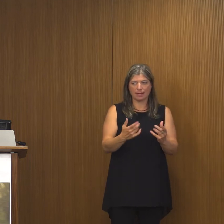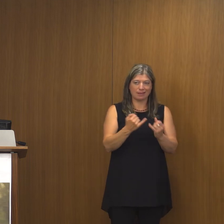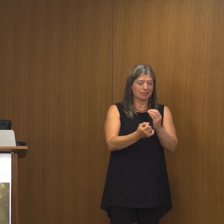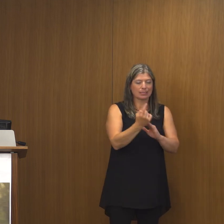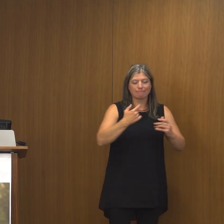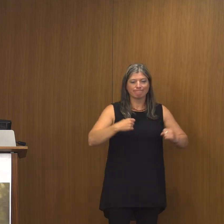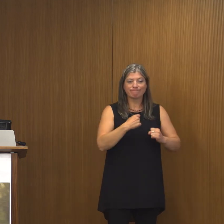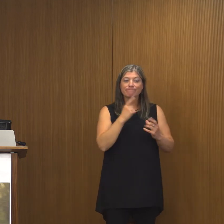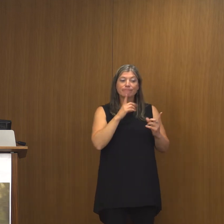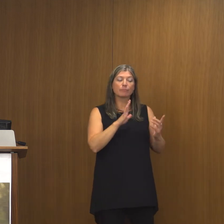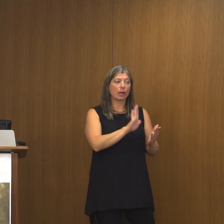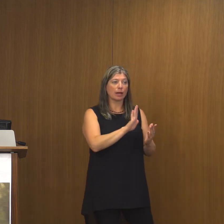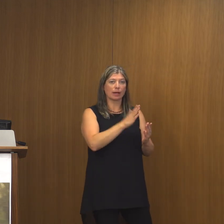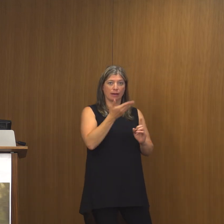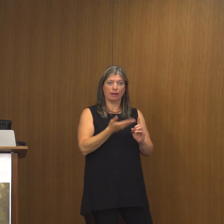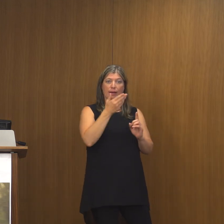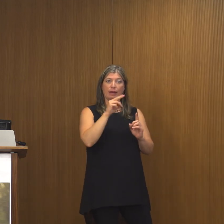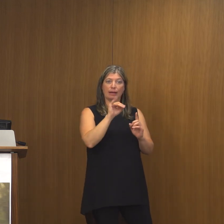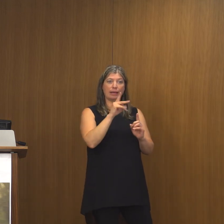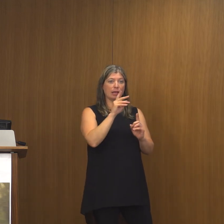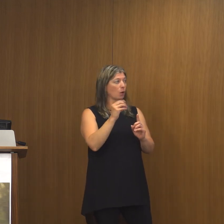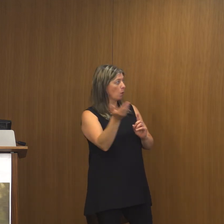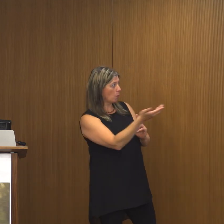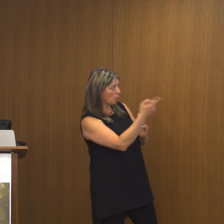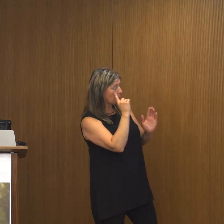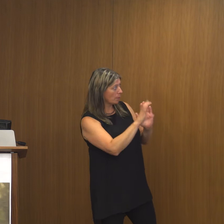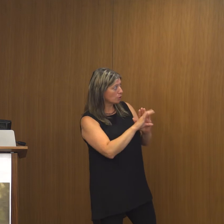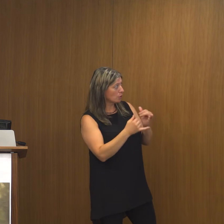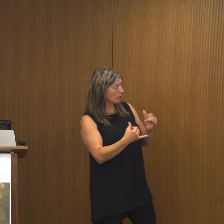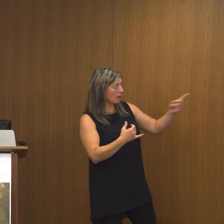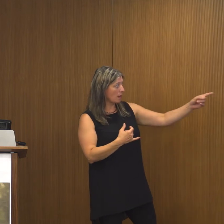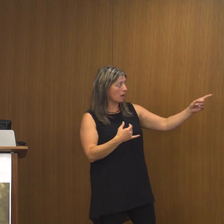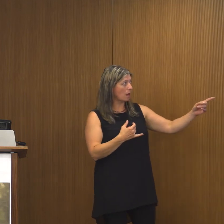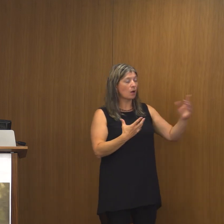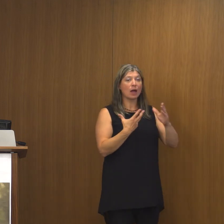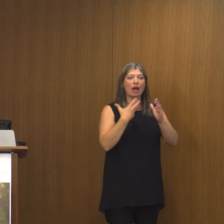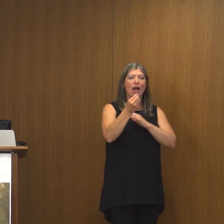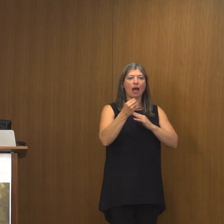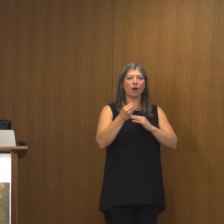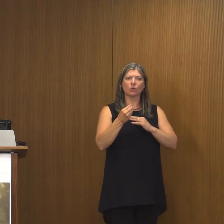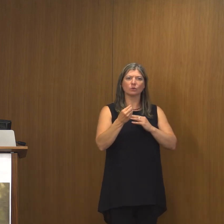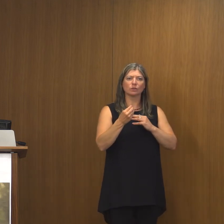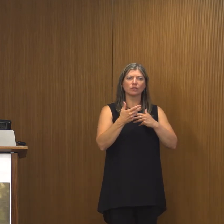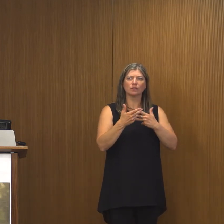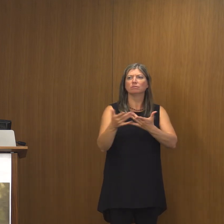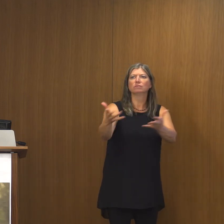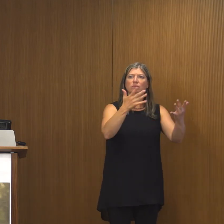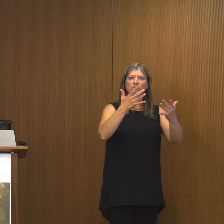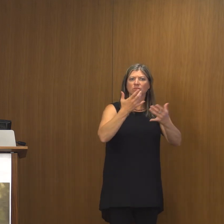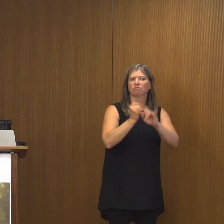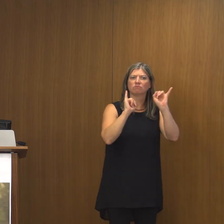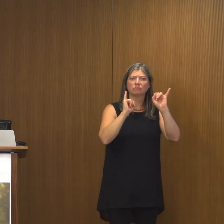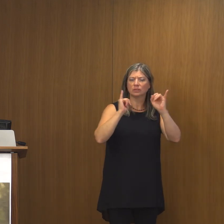But for him, which is him in this picture, his rights are really related to the ability to make choices. And I really